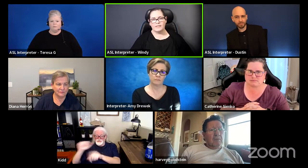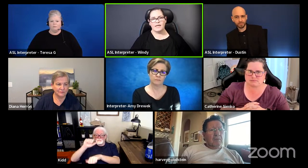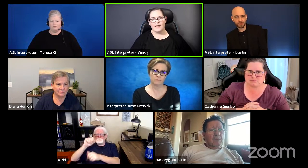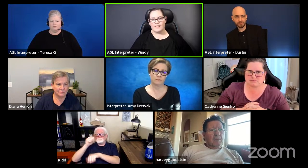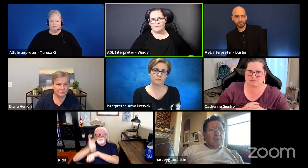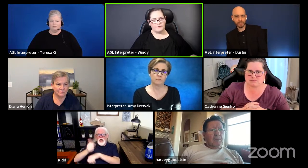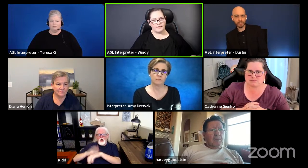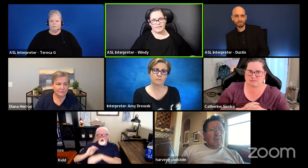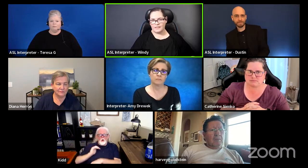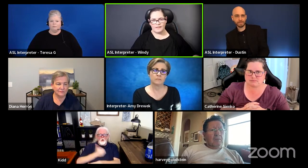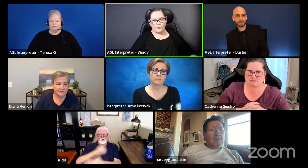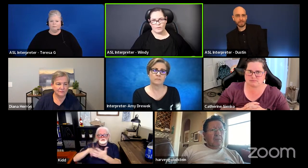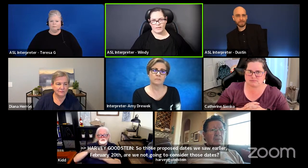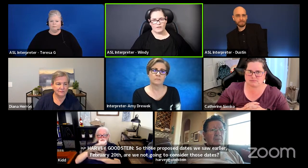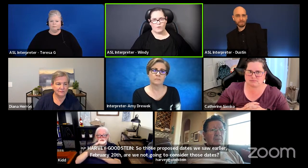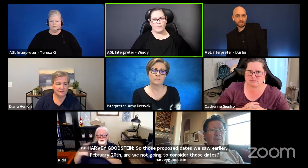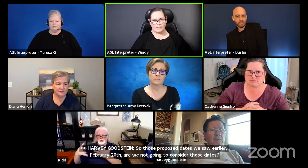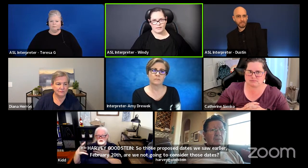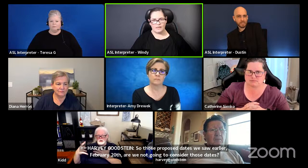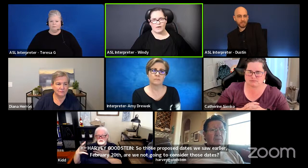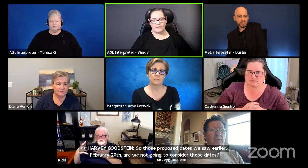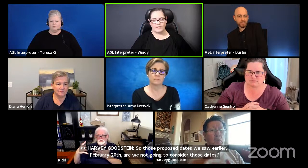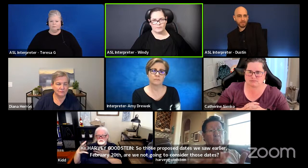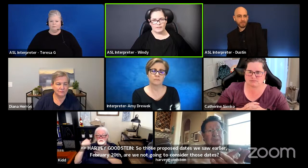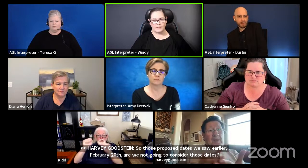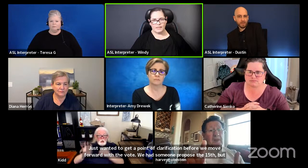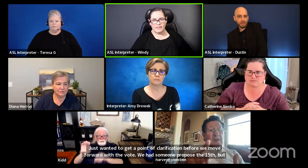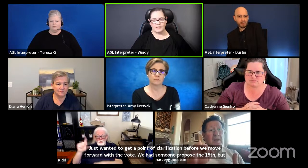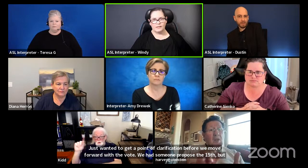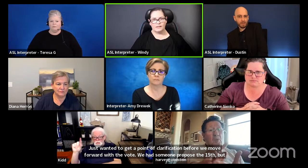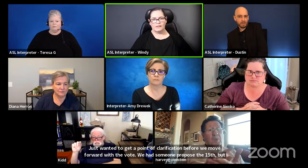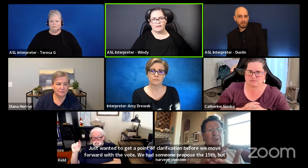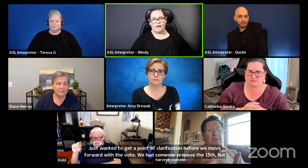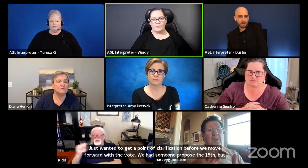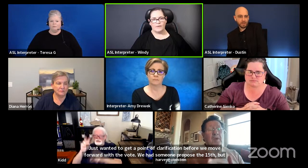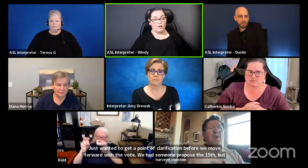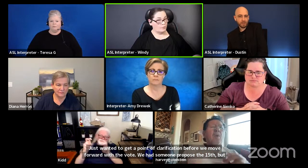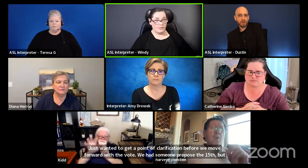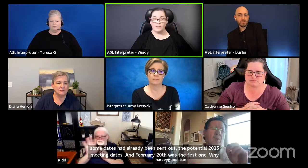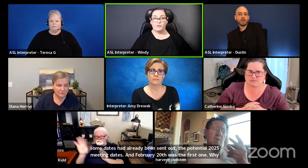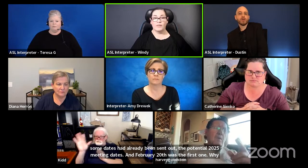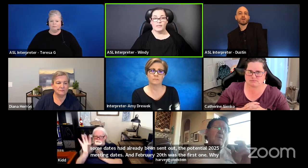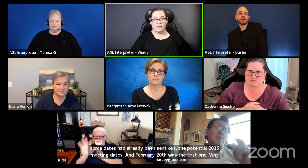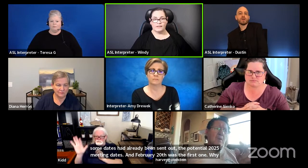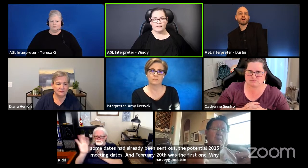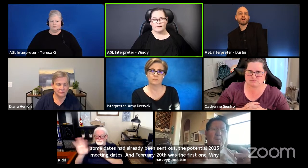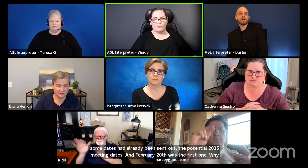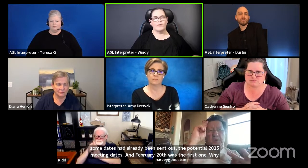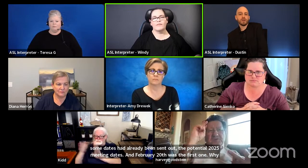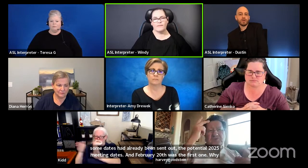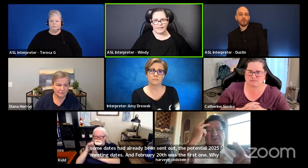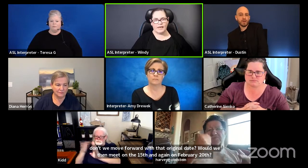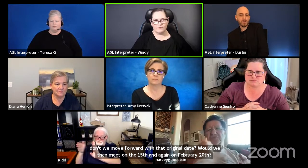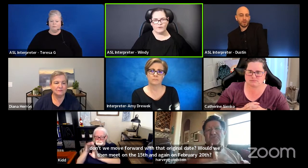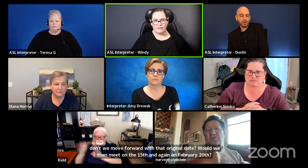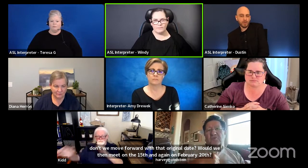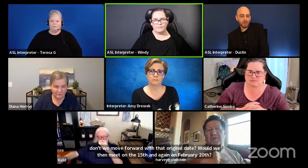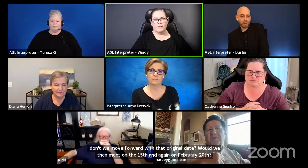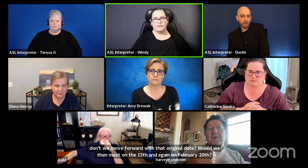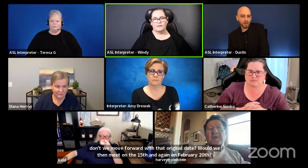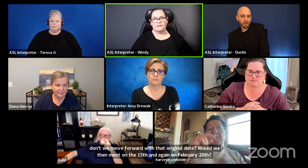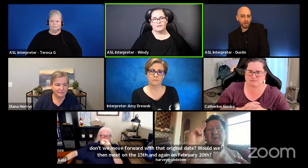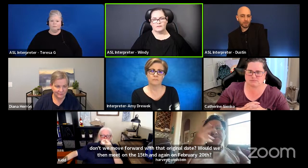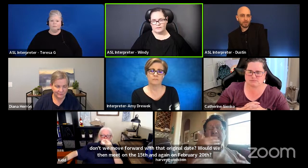motion was that 15th that week, or based on our availability. It could be the 20th within that time